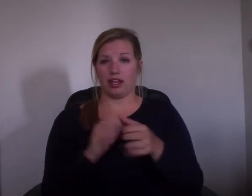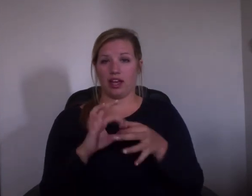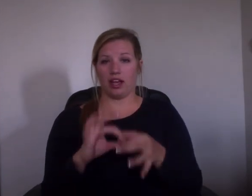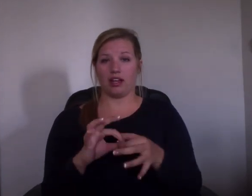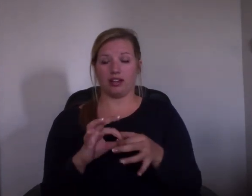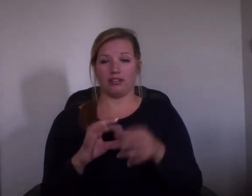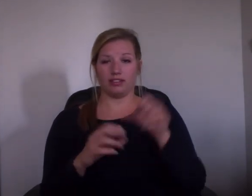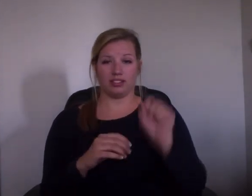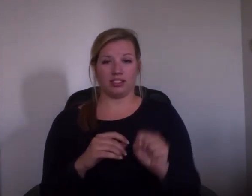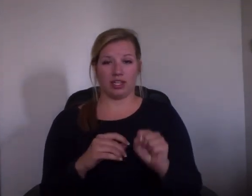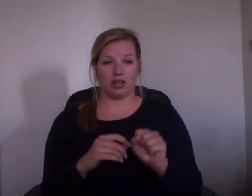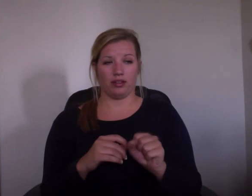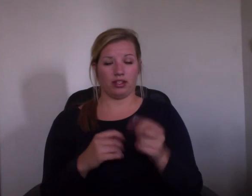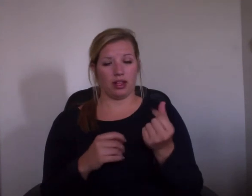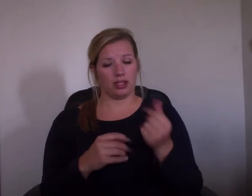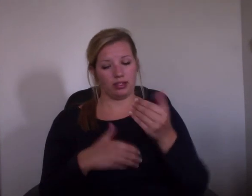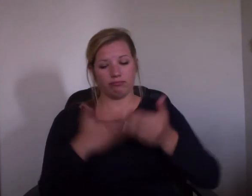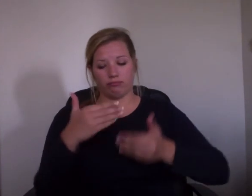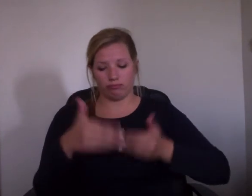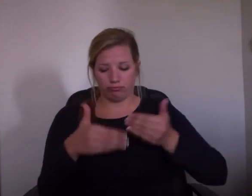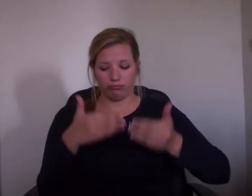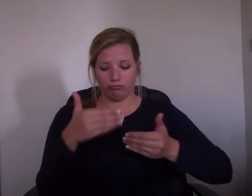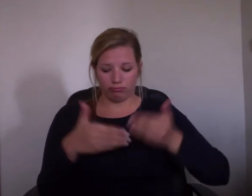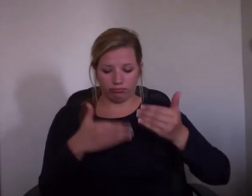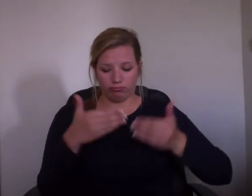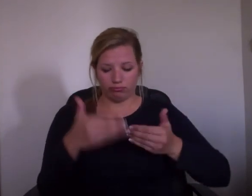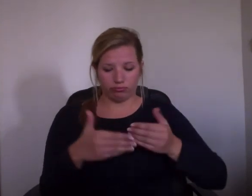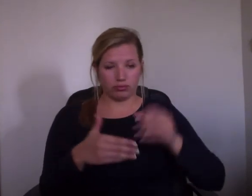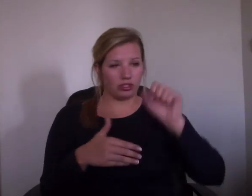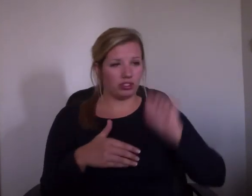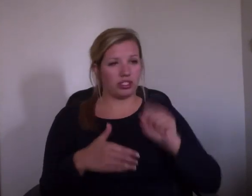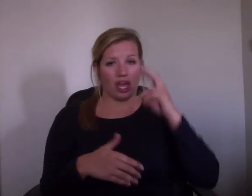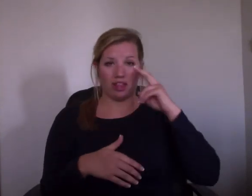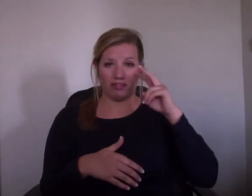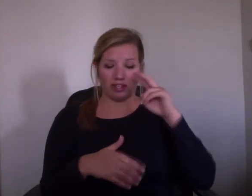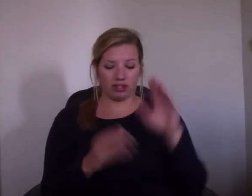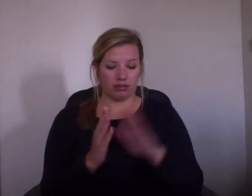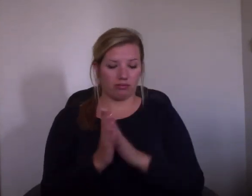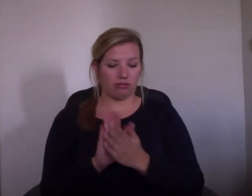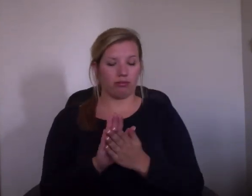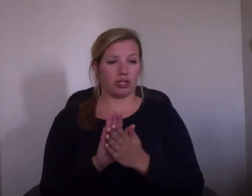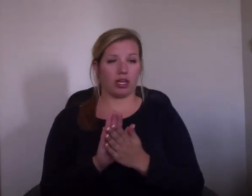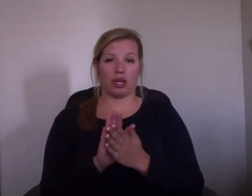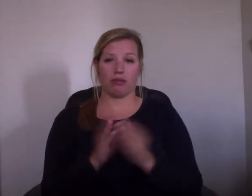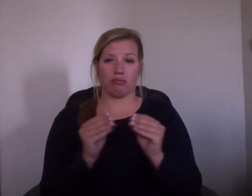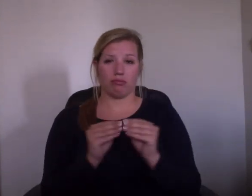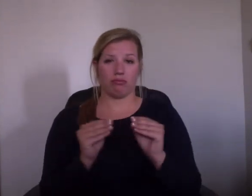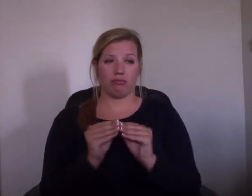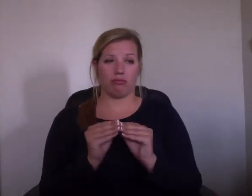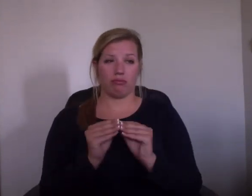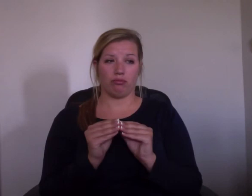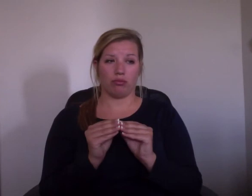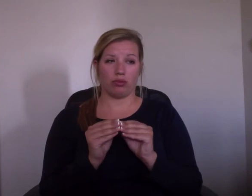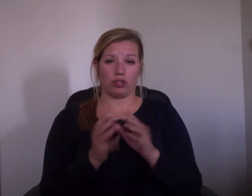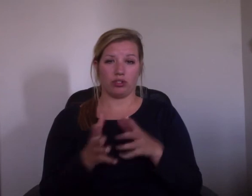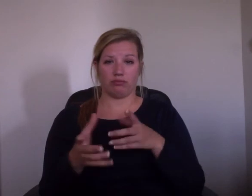by town, region by region, South Vietnam is becoming engulfed by North Vietnamese communist